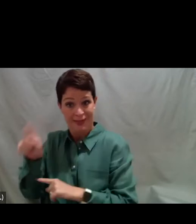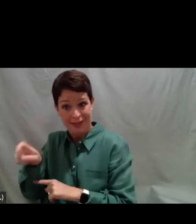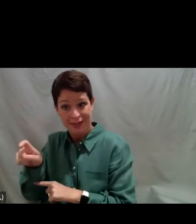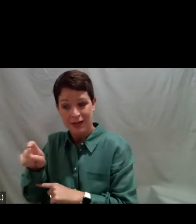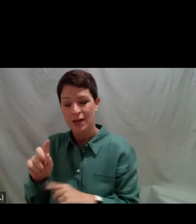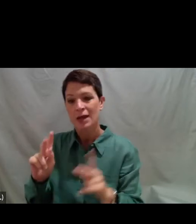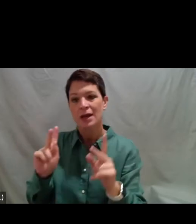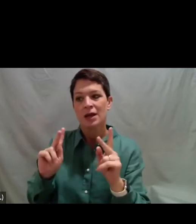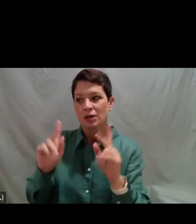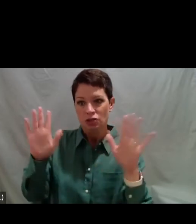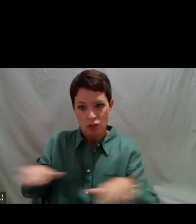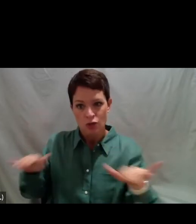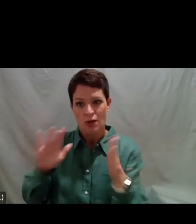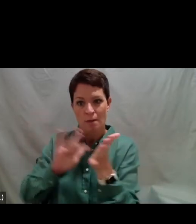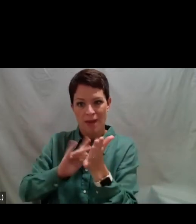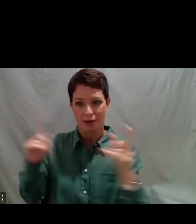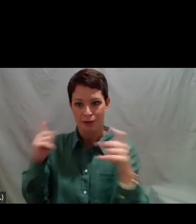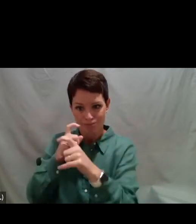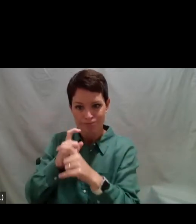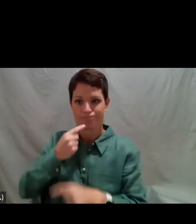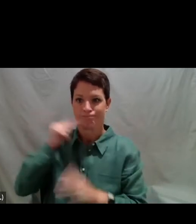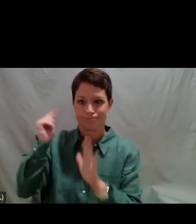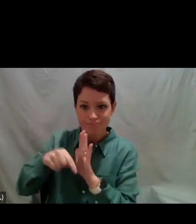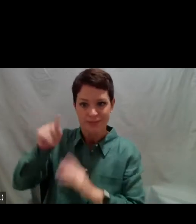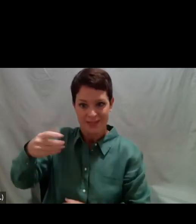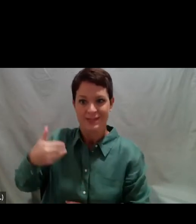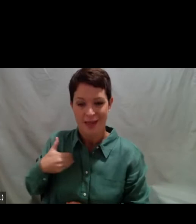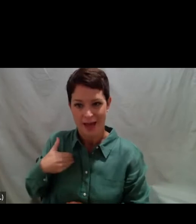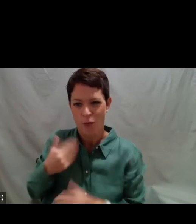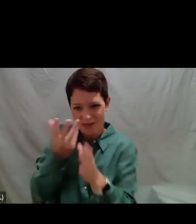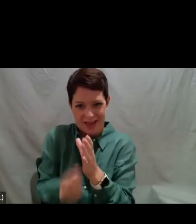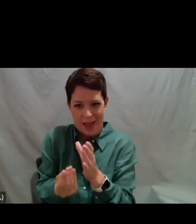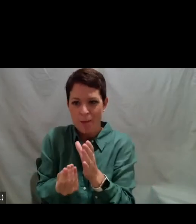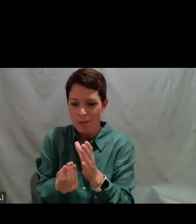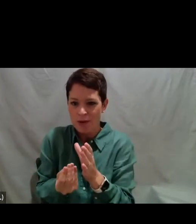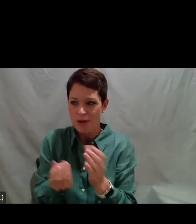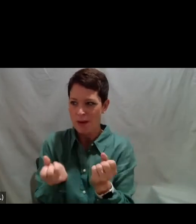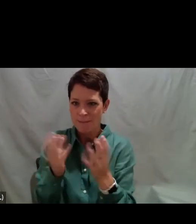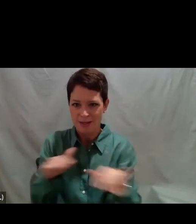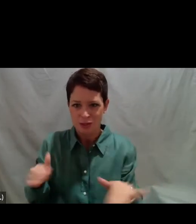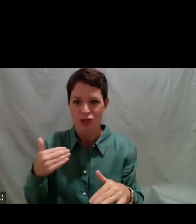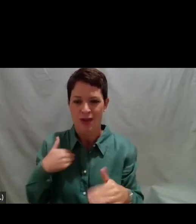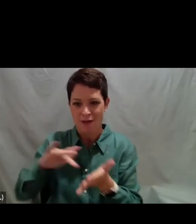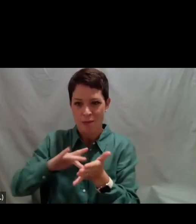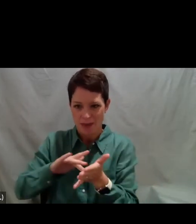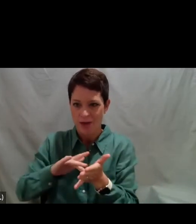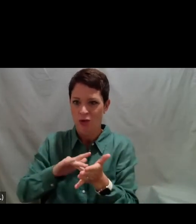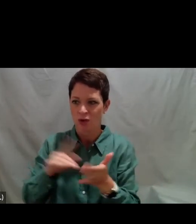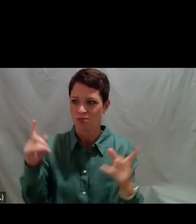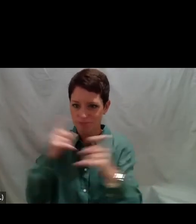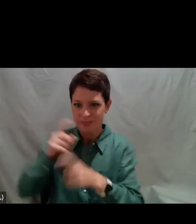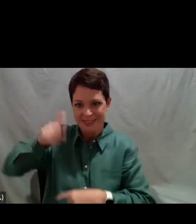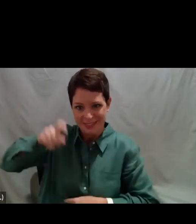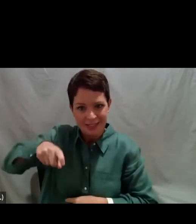with medical complexities, we had a gap here. We have a number of children with medical complexities who